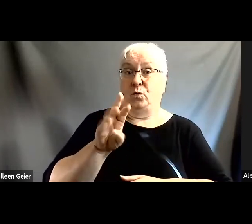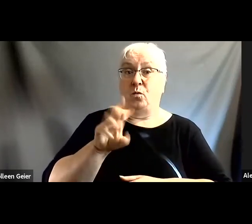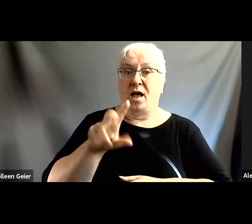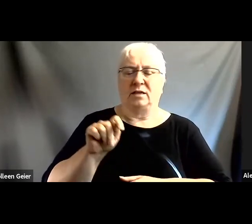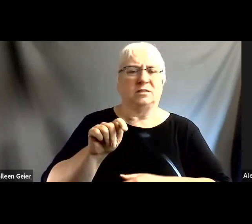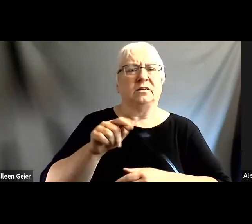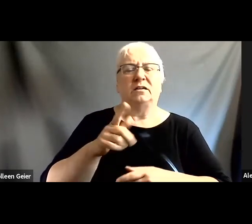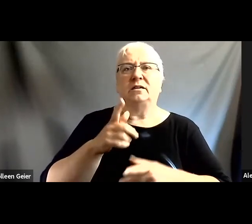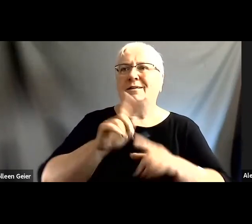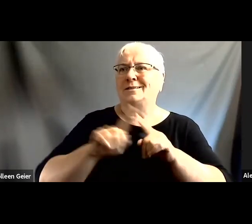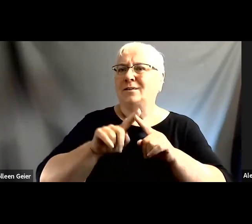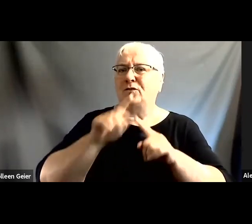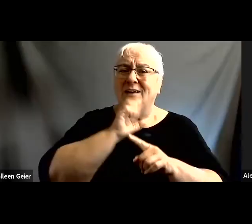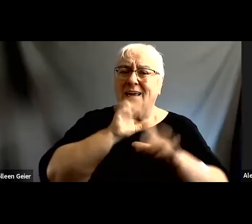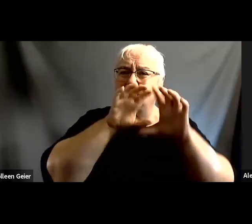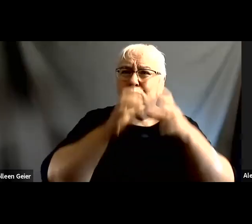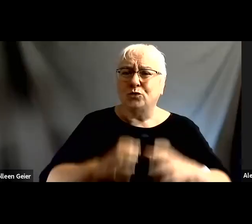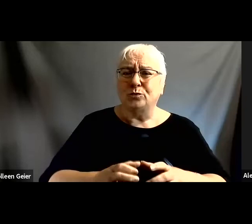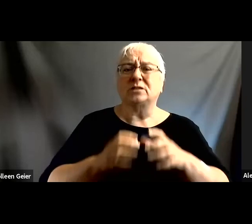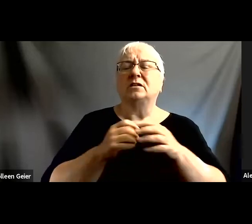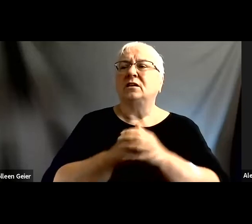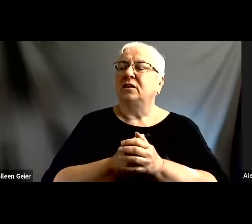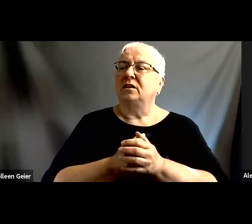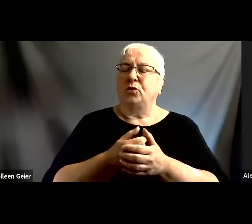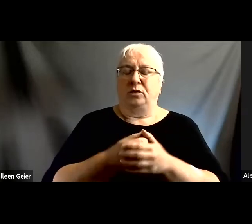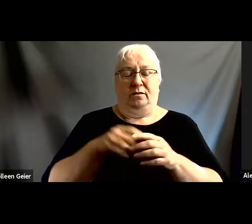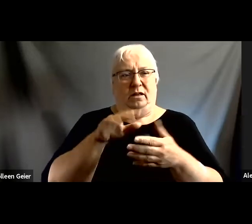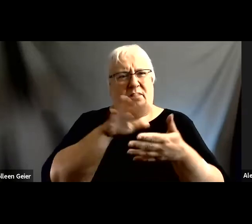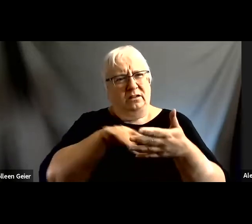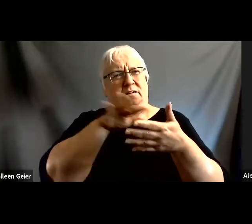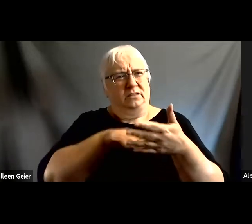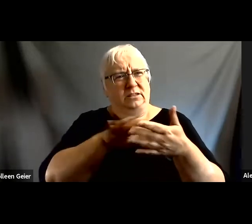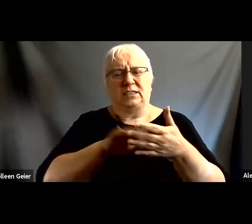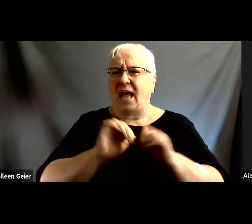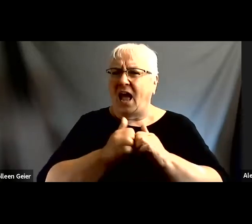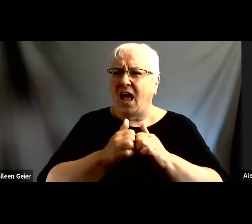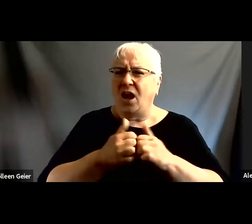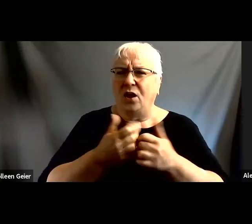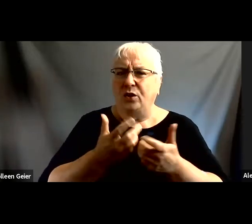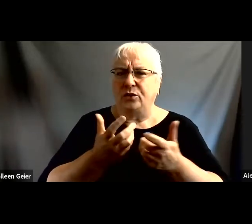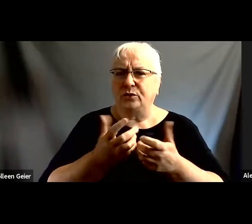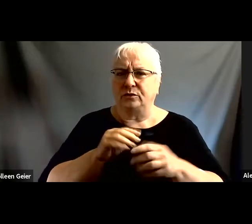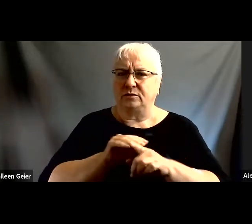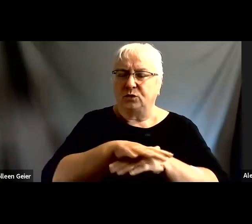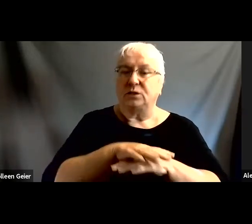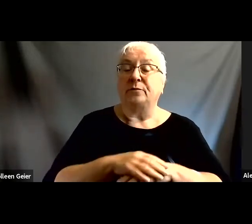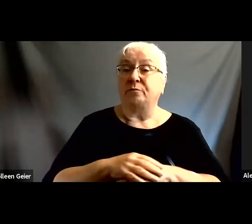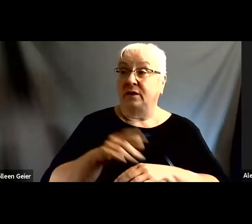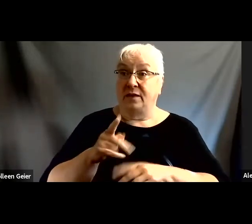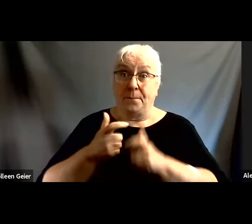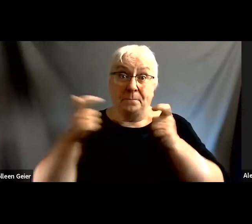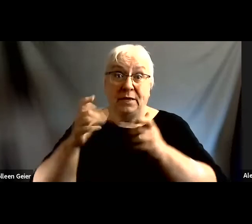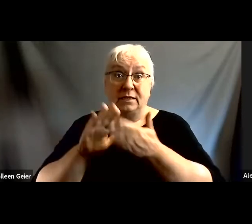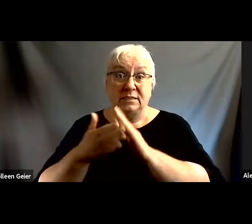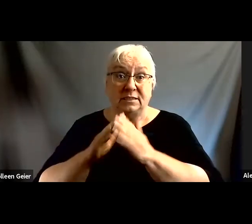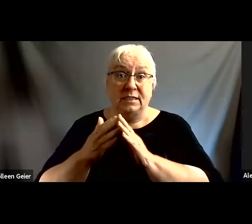age group. We even looked at the effect of whether people, again, live in bustling cities where they